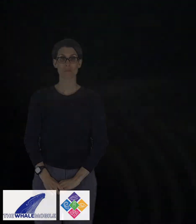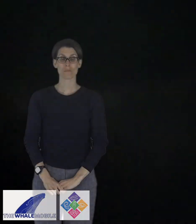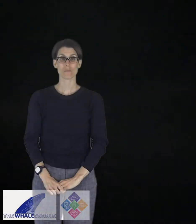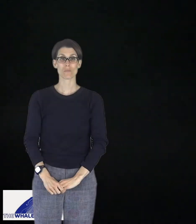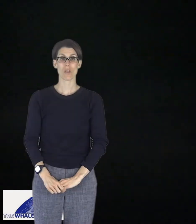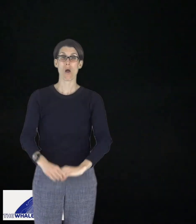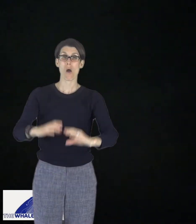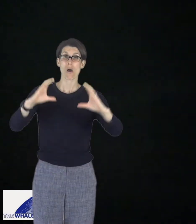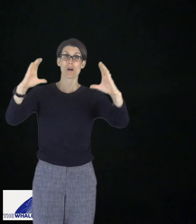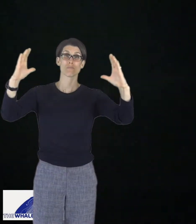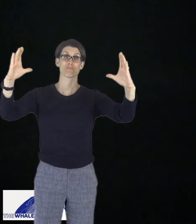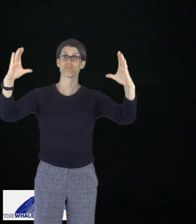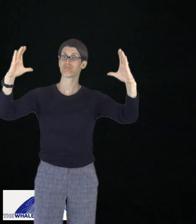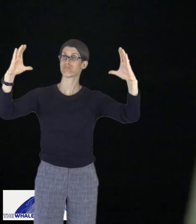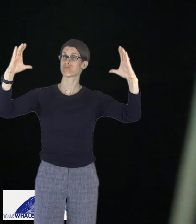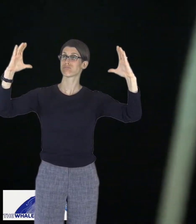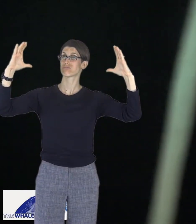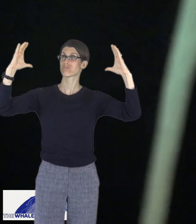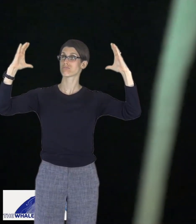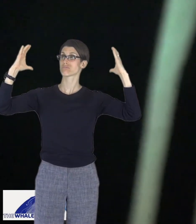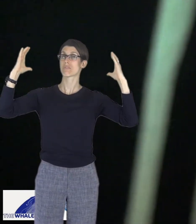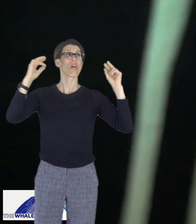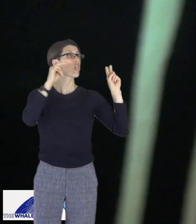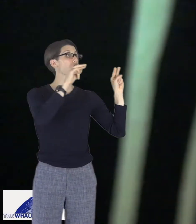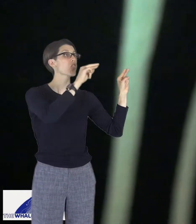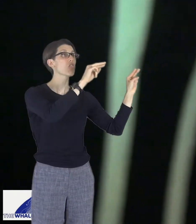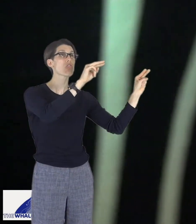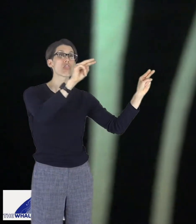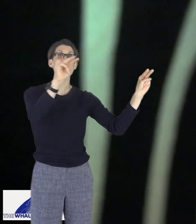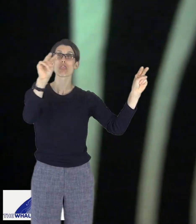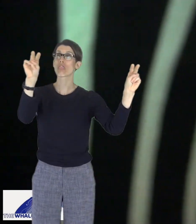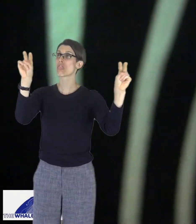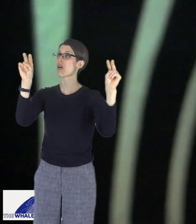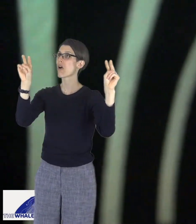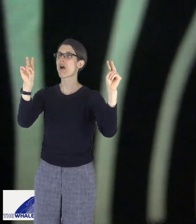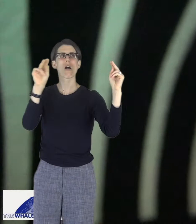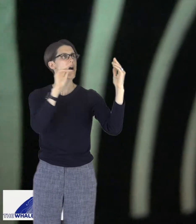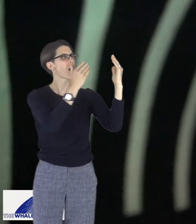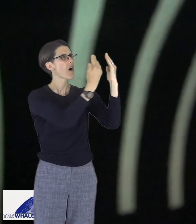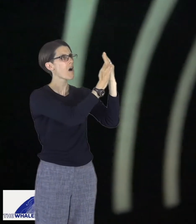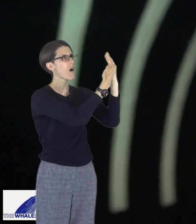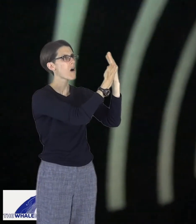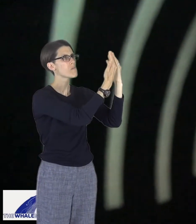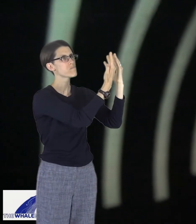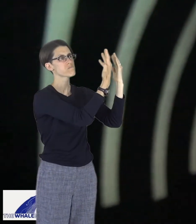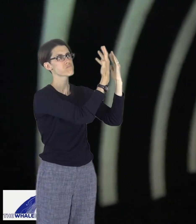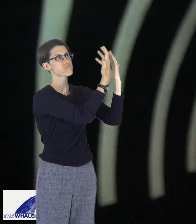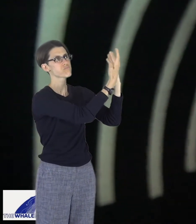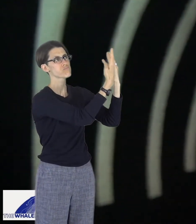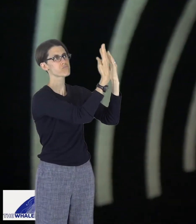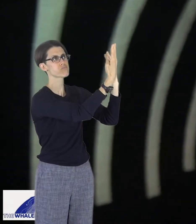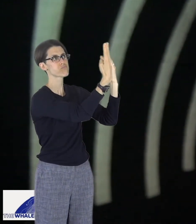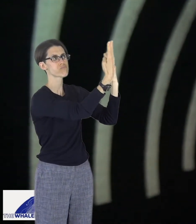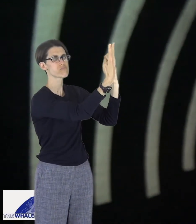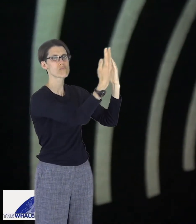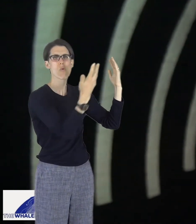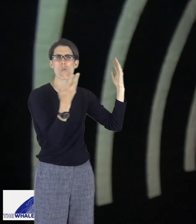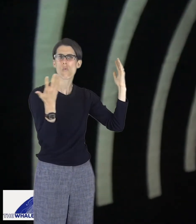If you look around, you can see the whale's skeleton, or bones. On the side, you can see the rib